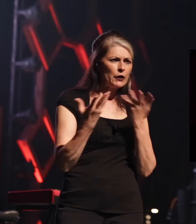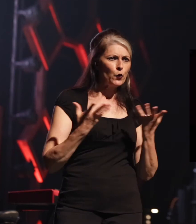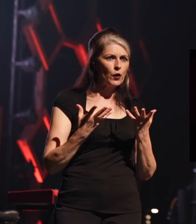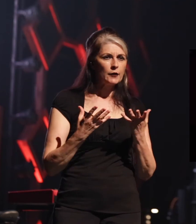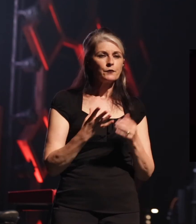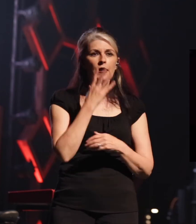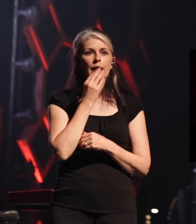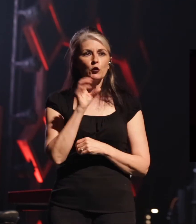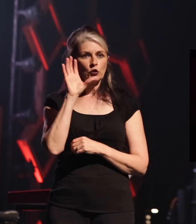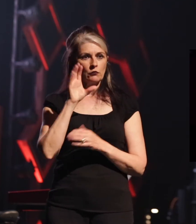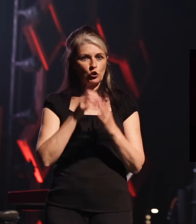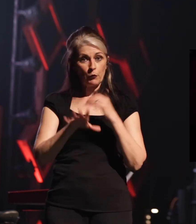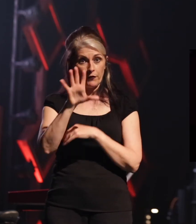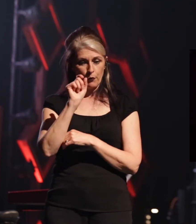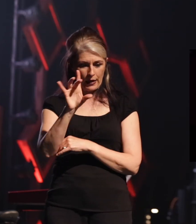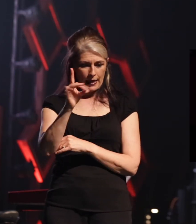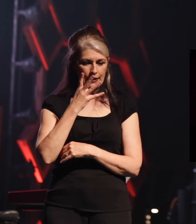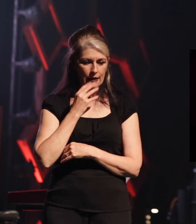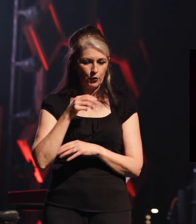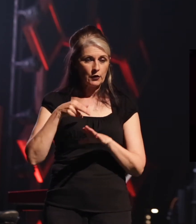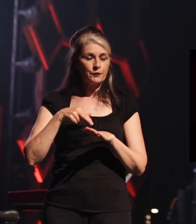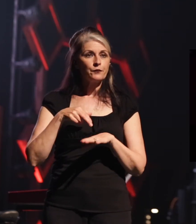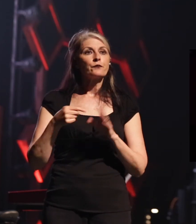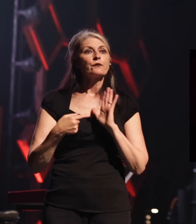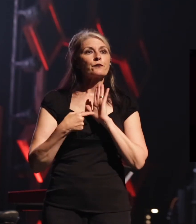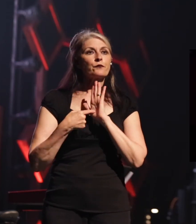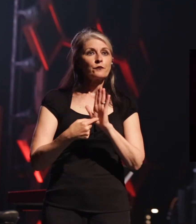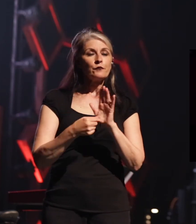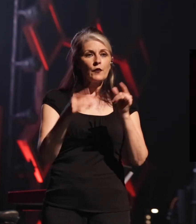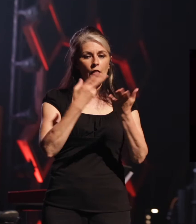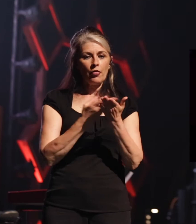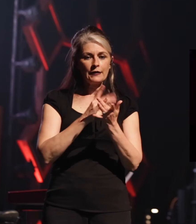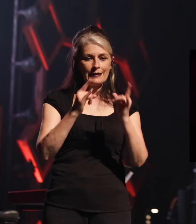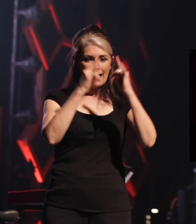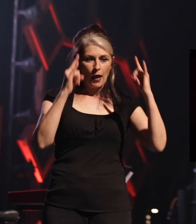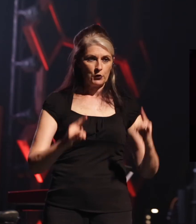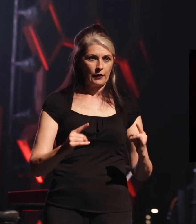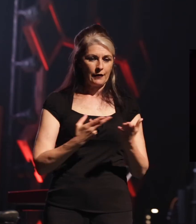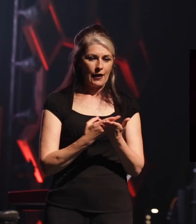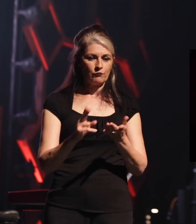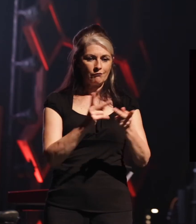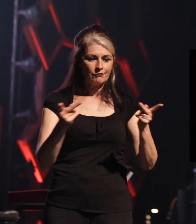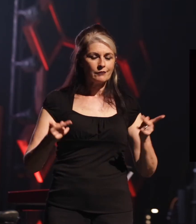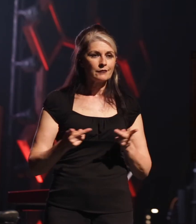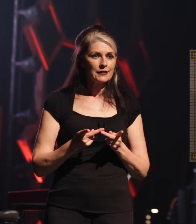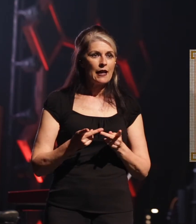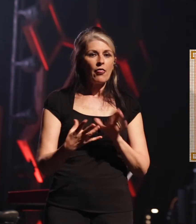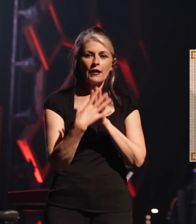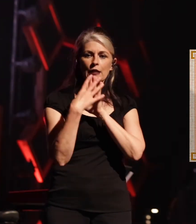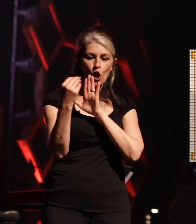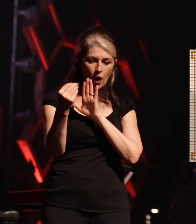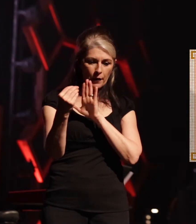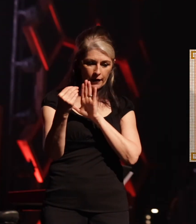this. It refers to the tabernacle as a sanctuary that is a copy and shadow